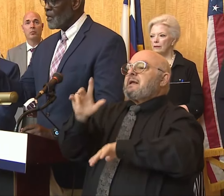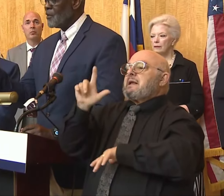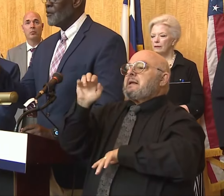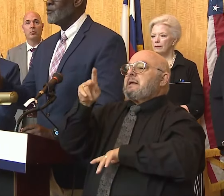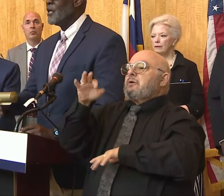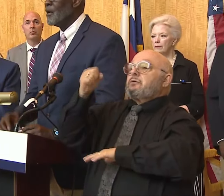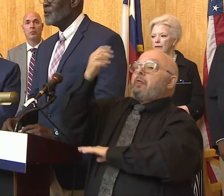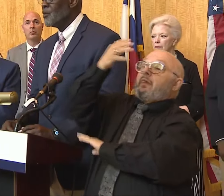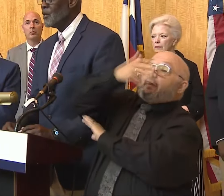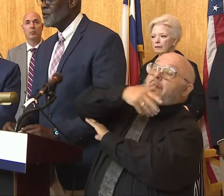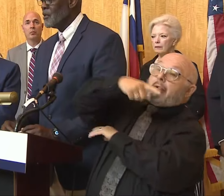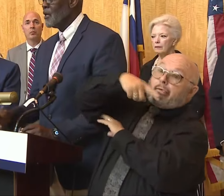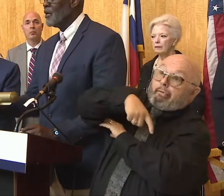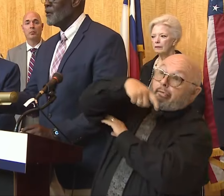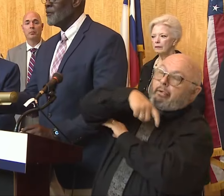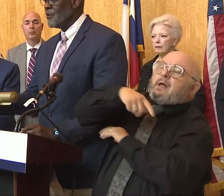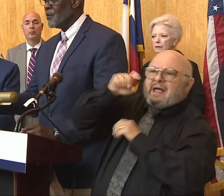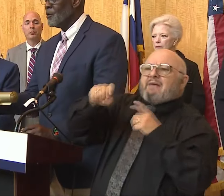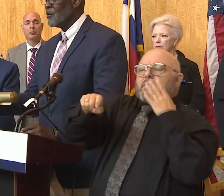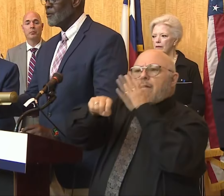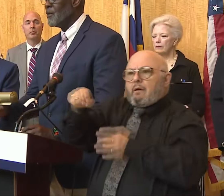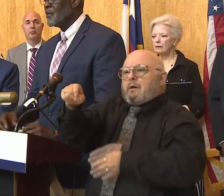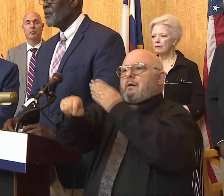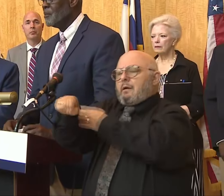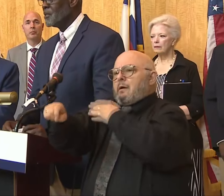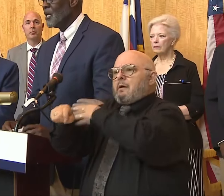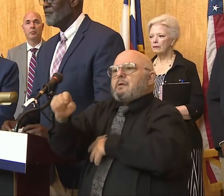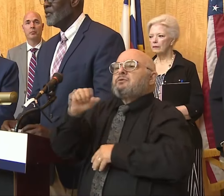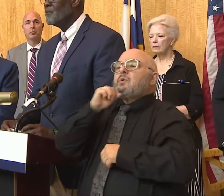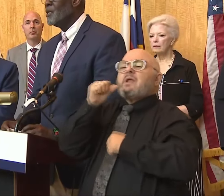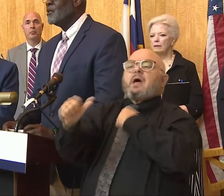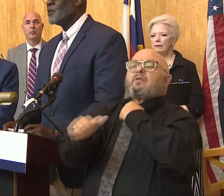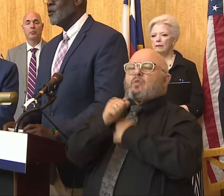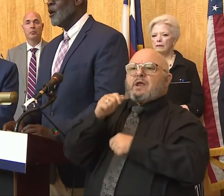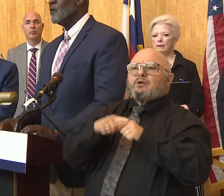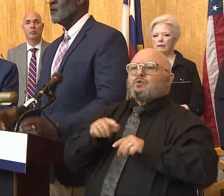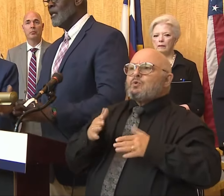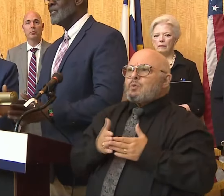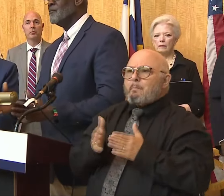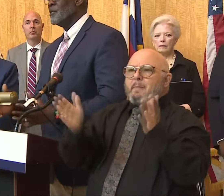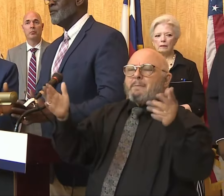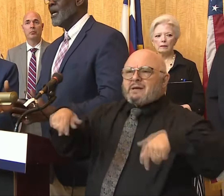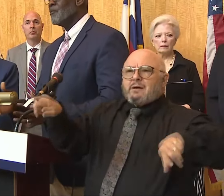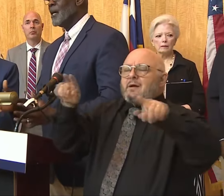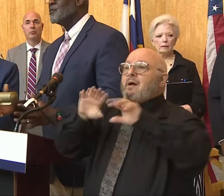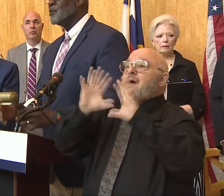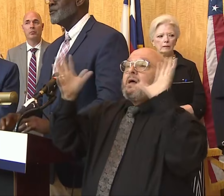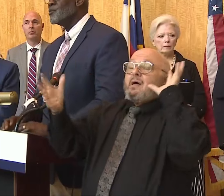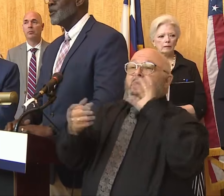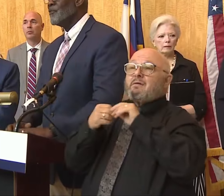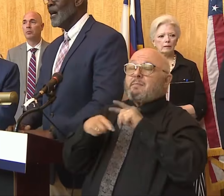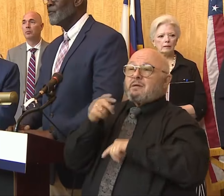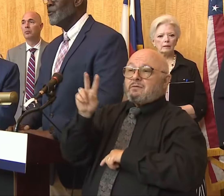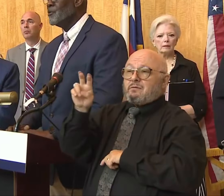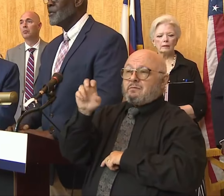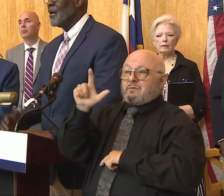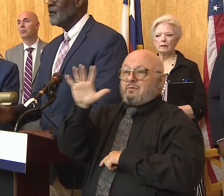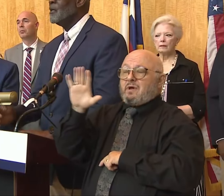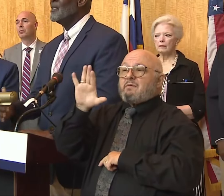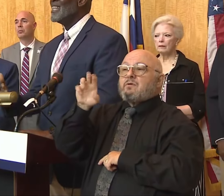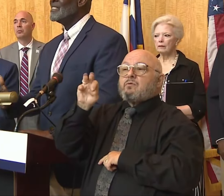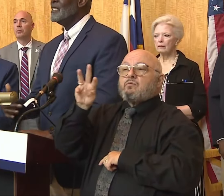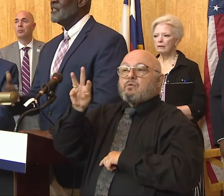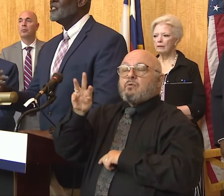have to cut those down as well so that they're no longer a threat to public safety. So all collectively, we have about 225 crews